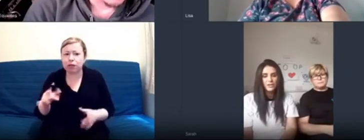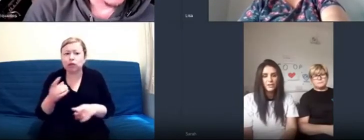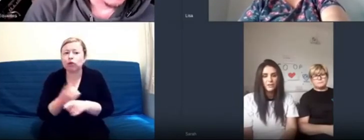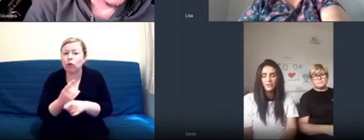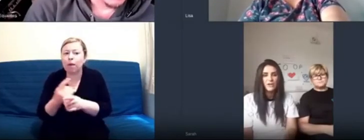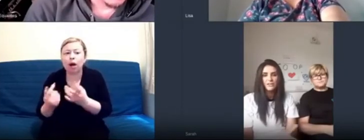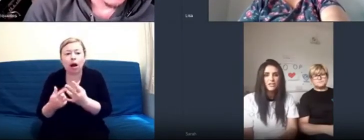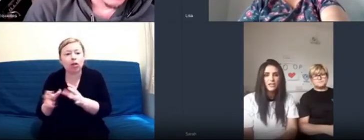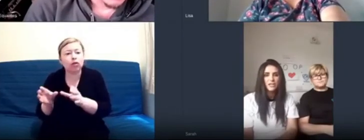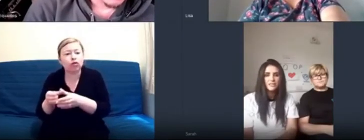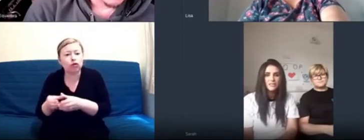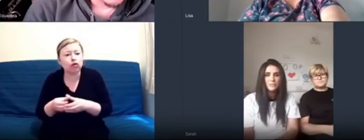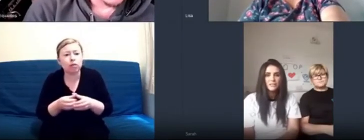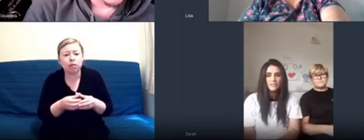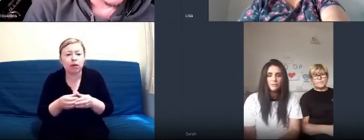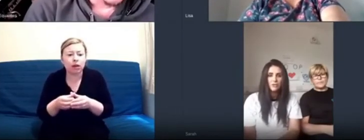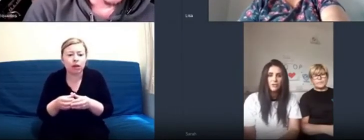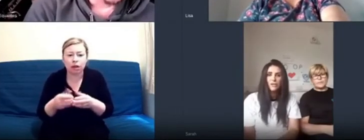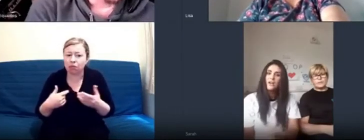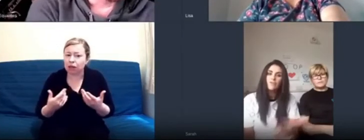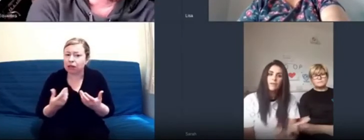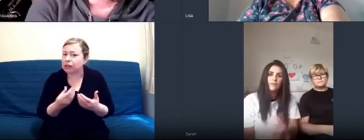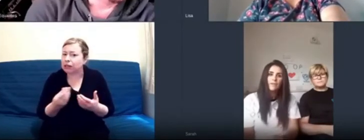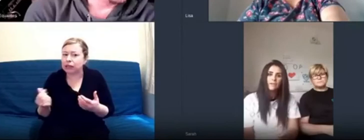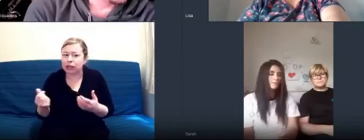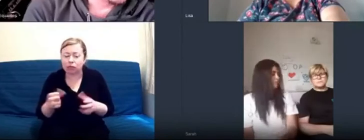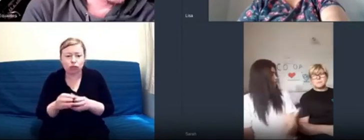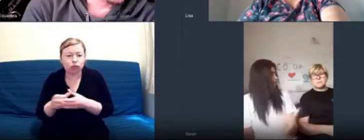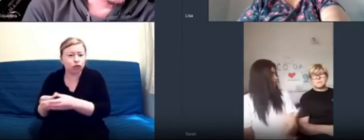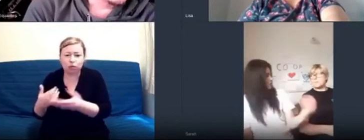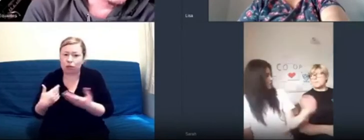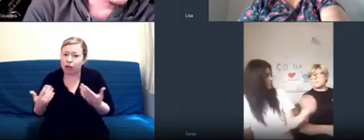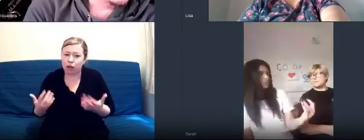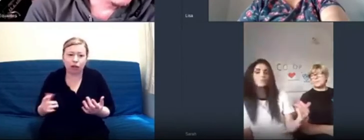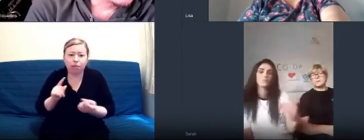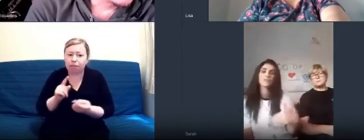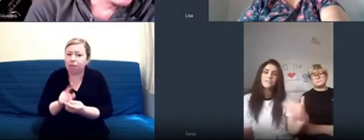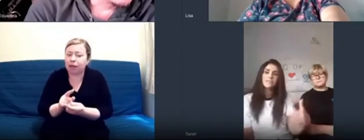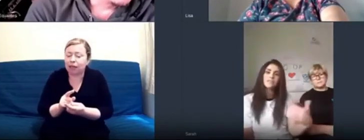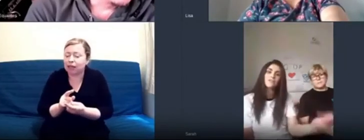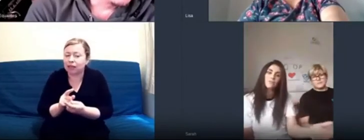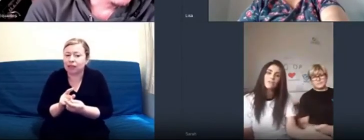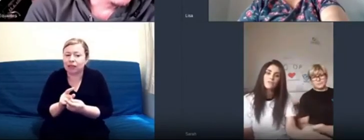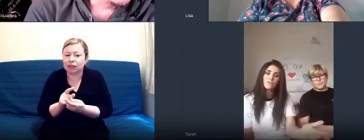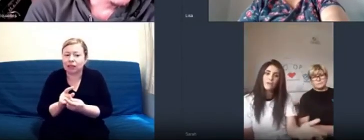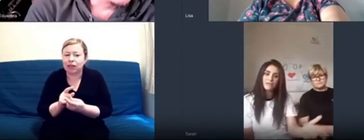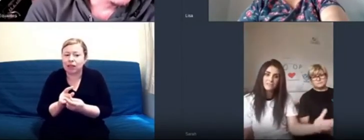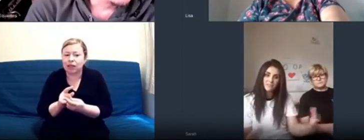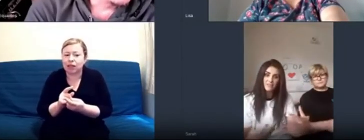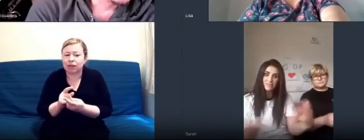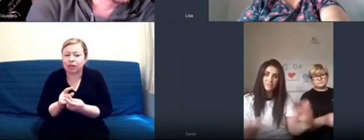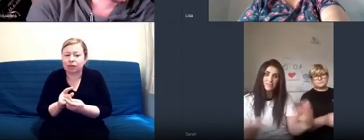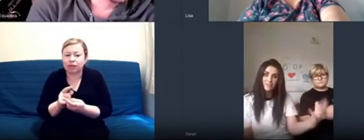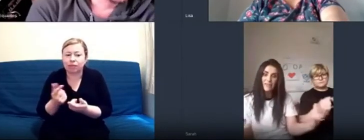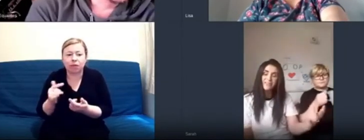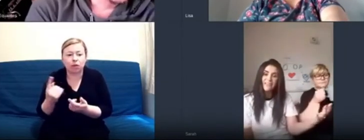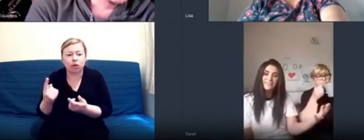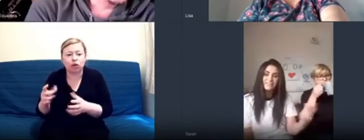It's an opportunity. Mm-hmm. I've not had the chance to speak to some of you. We've had a group donated stuff that we've